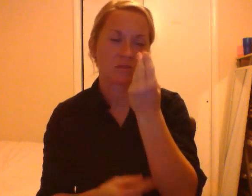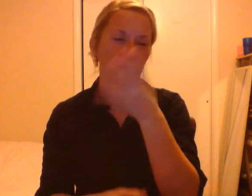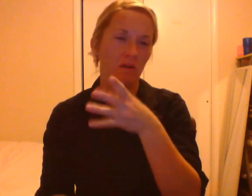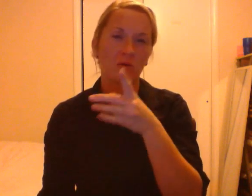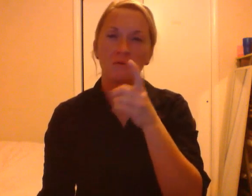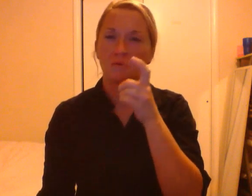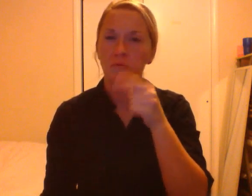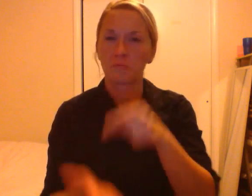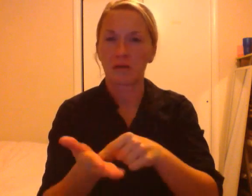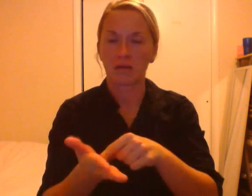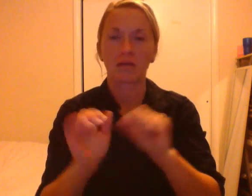seller.